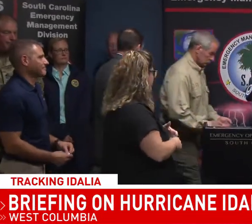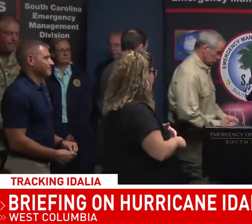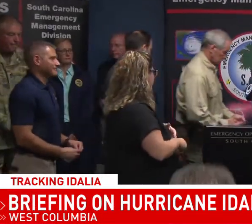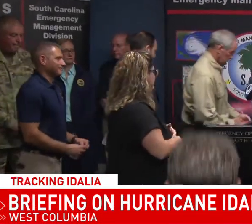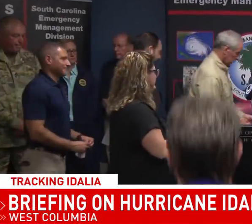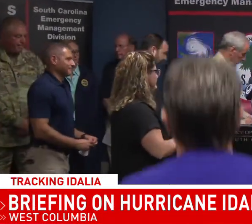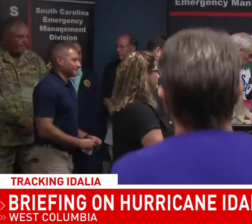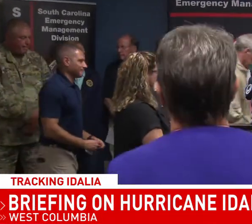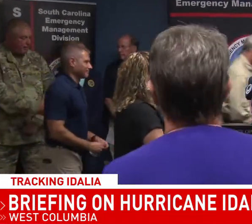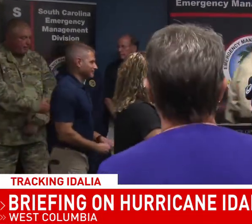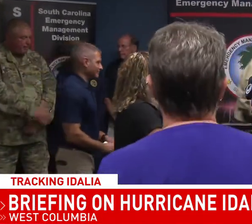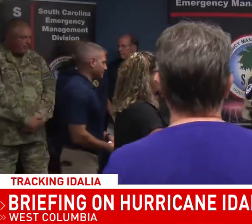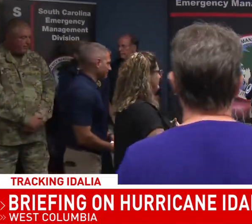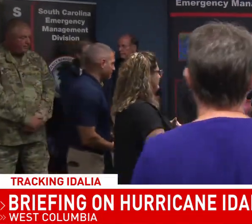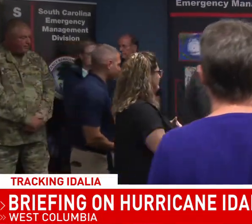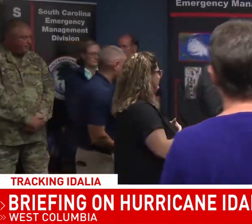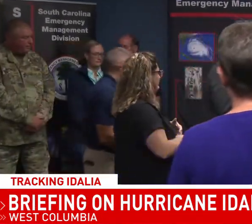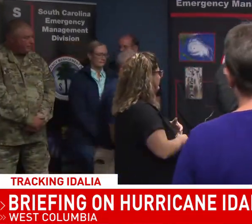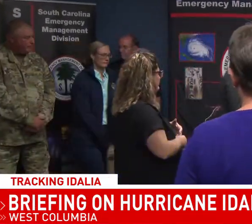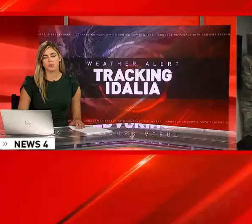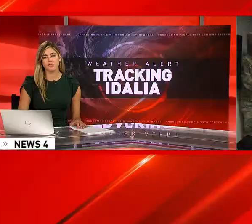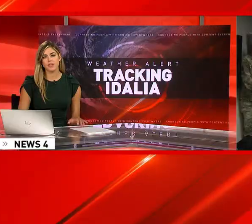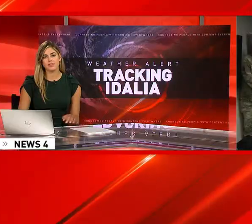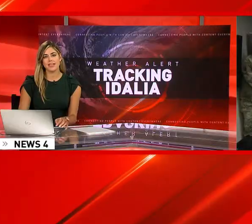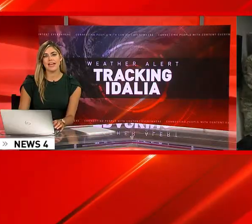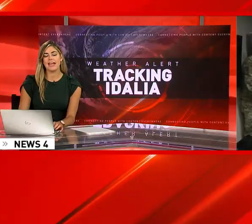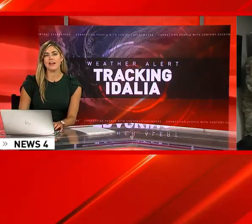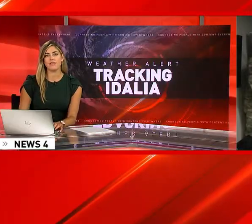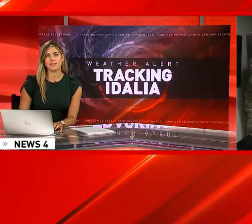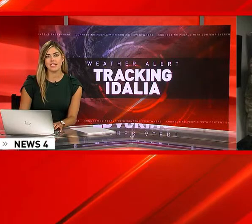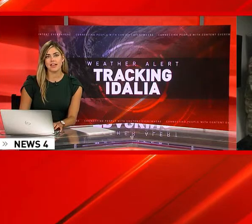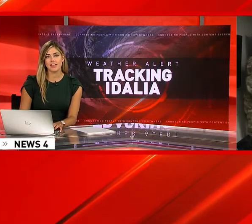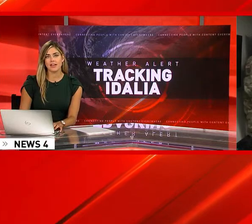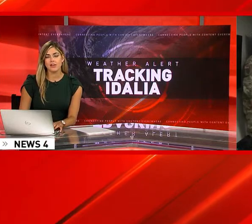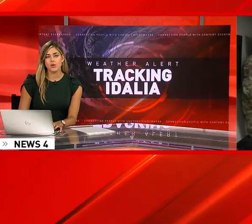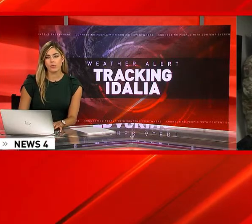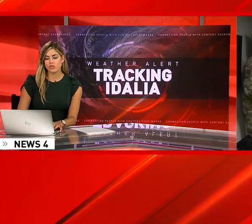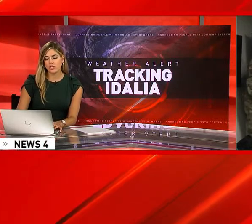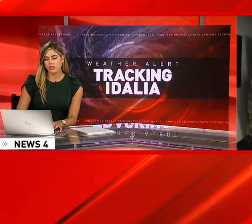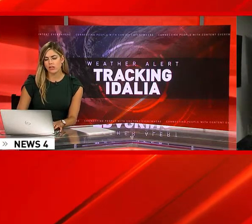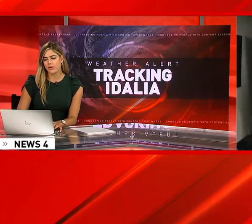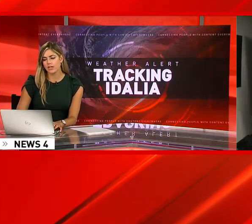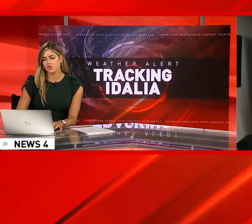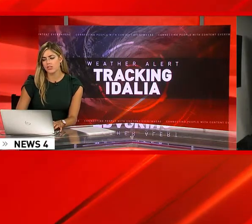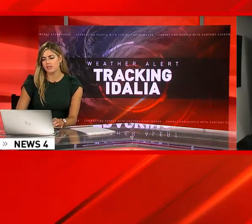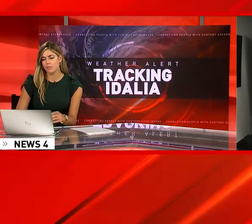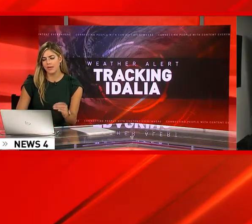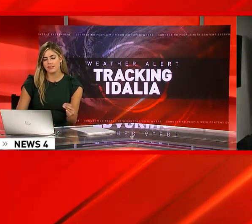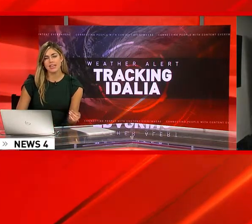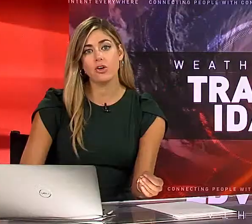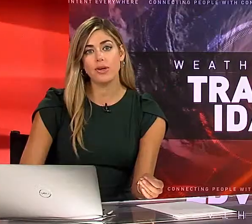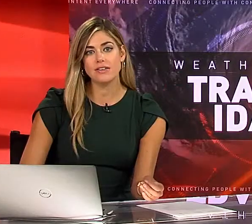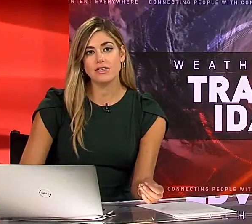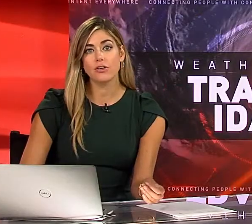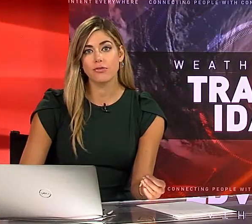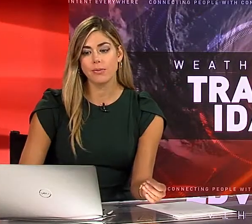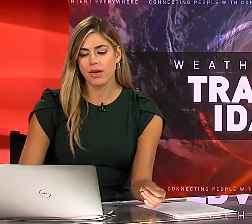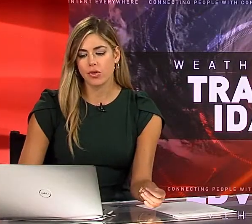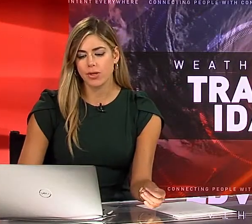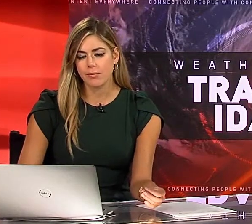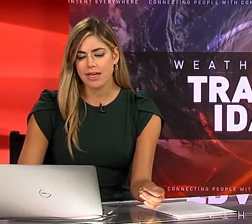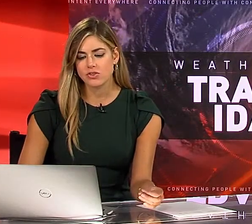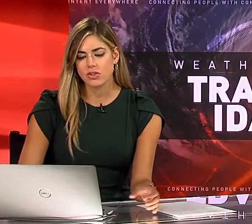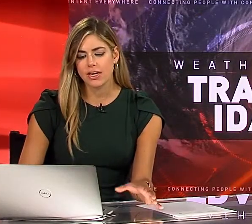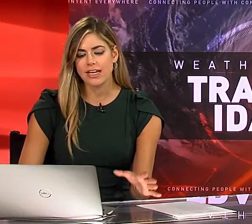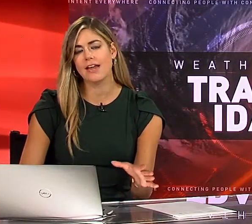All right, that was Governor McMaster and other state officials briefing us ahead of Idalia reaching the low country. Some big takeaways here from